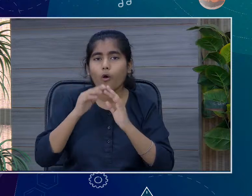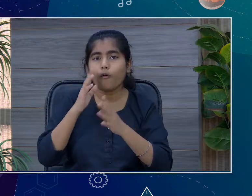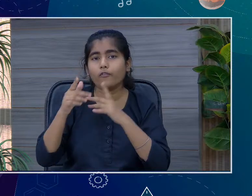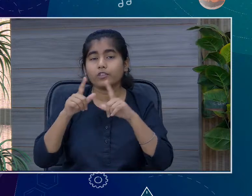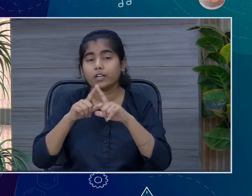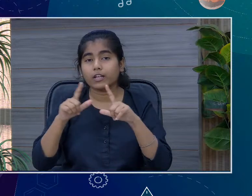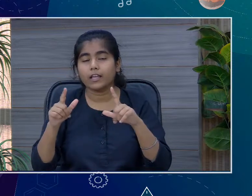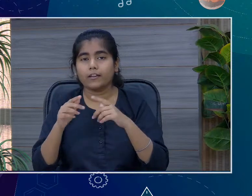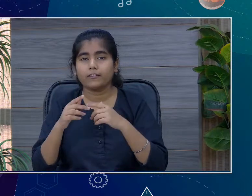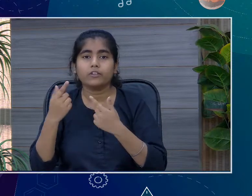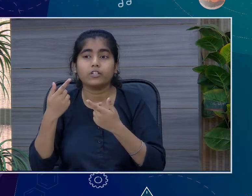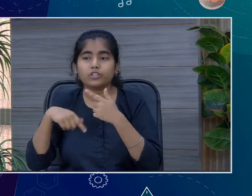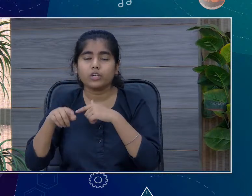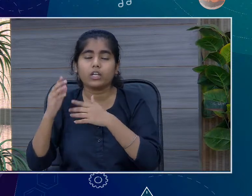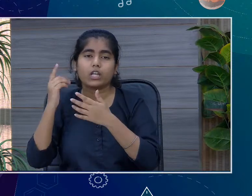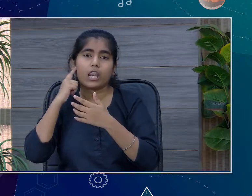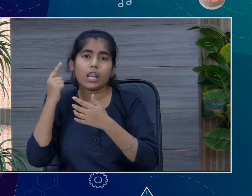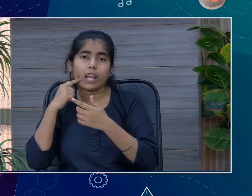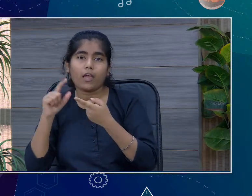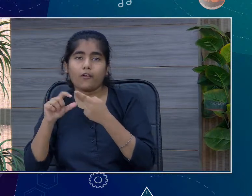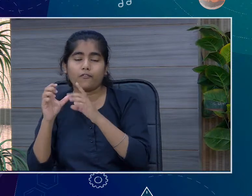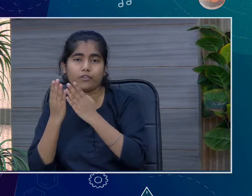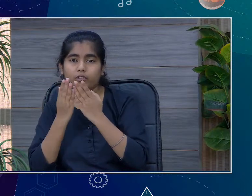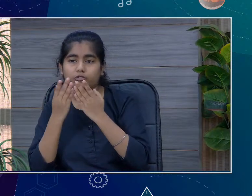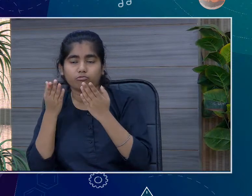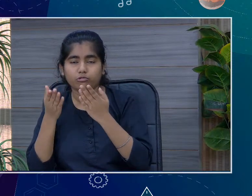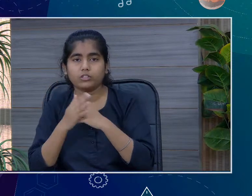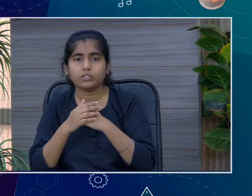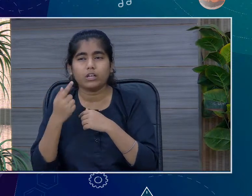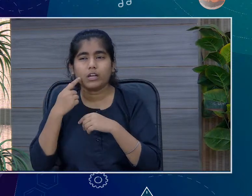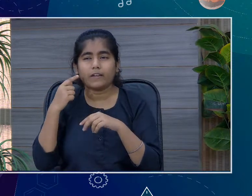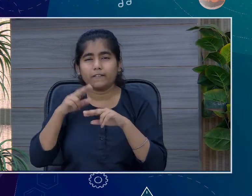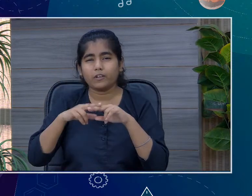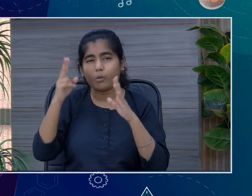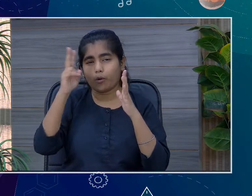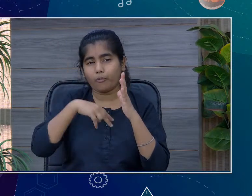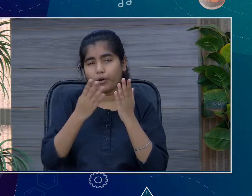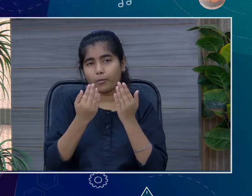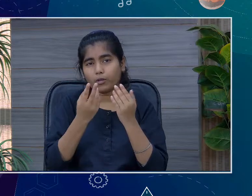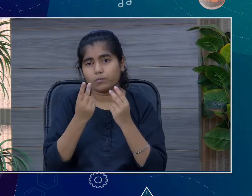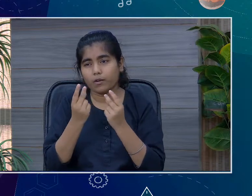language in deaf education? If you can brief this also very quickly.